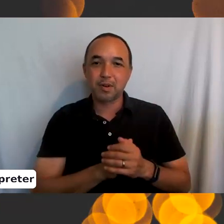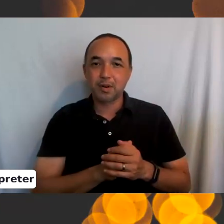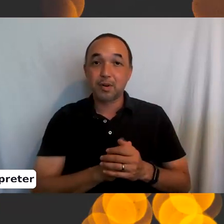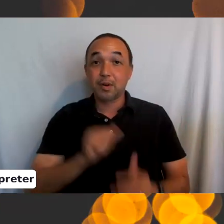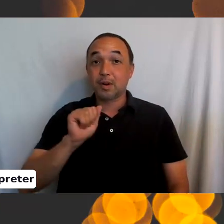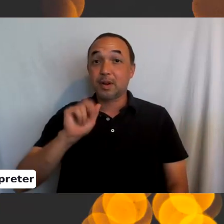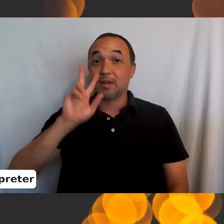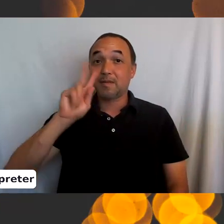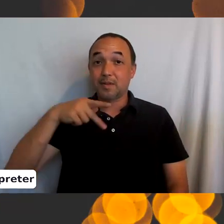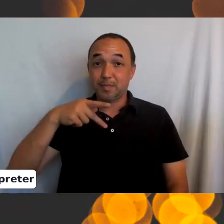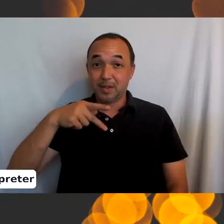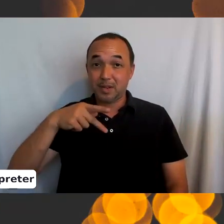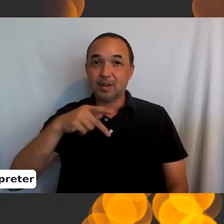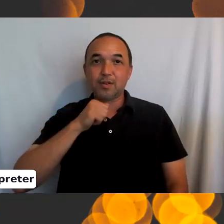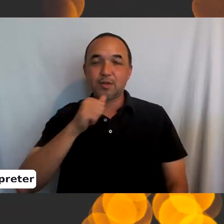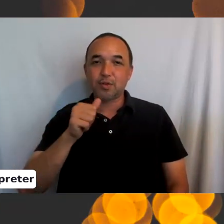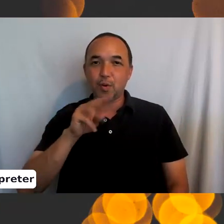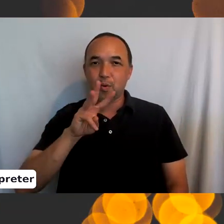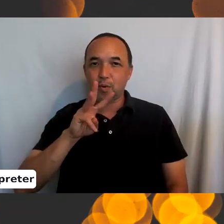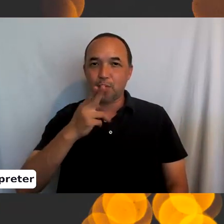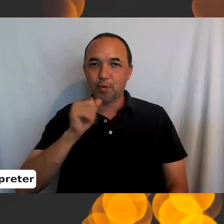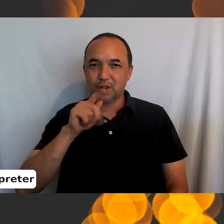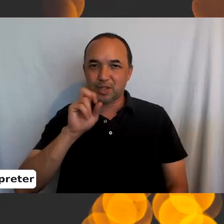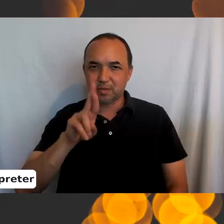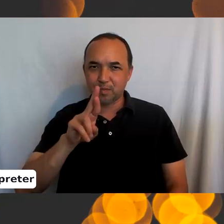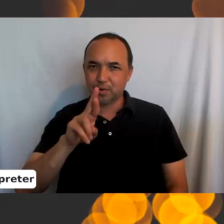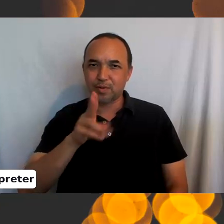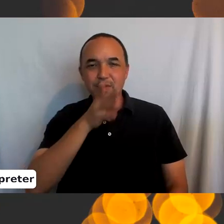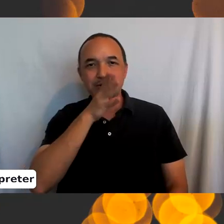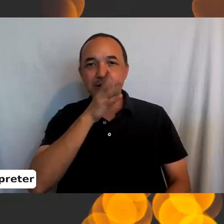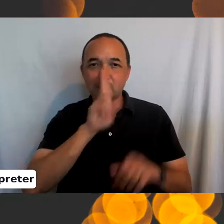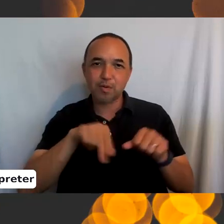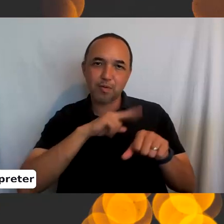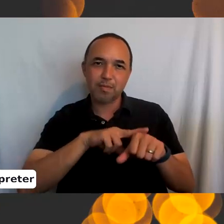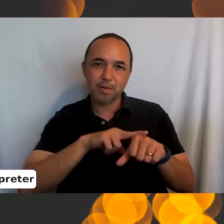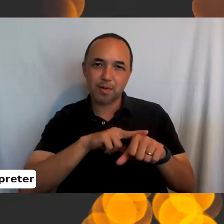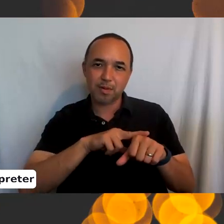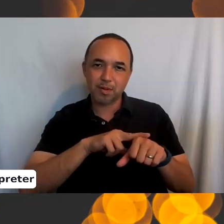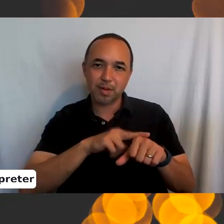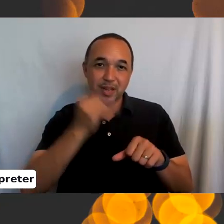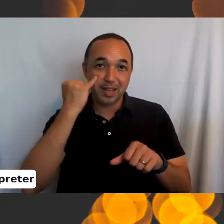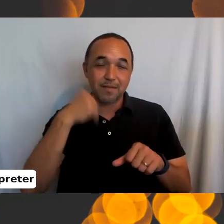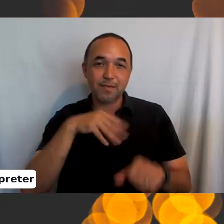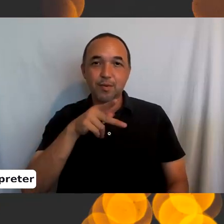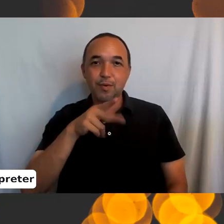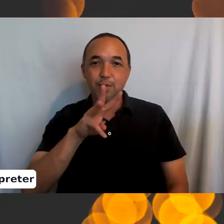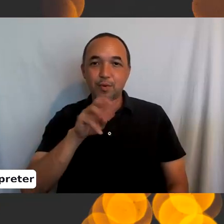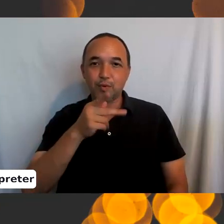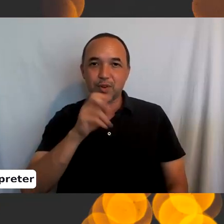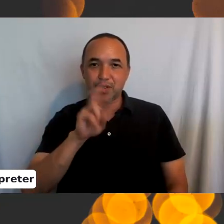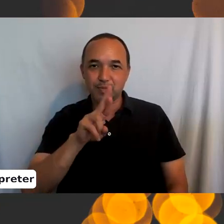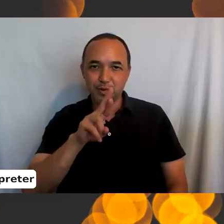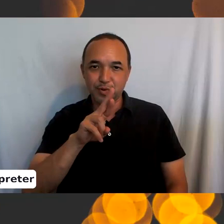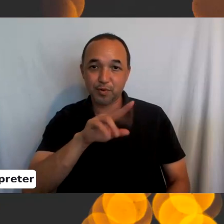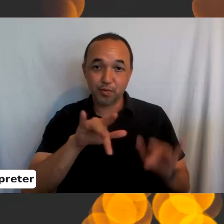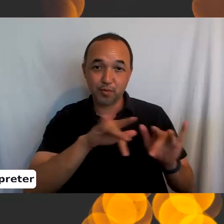talk normally, don't whisper. When you're, if you whisper, when you're playing that stuff back on your recorder or your phone or whatever you're